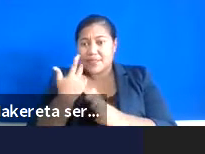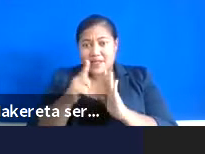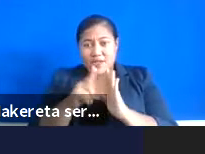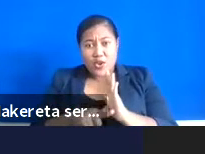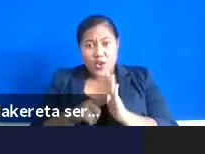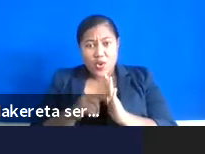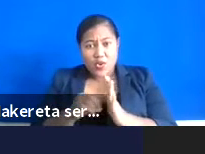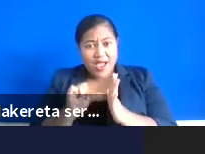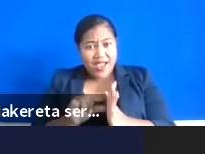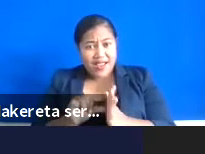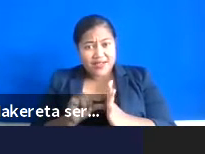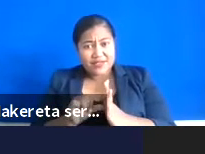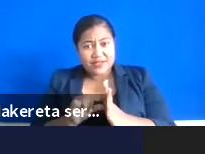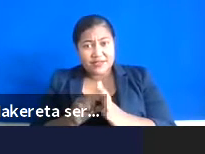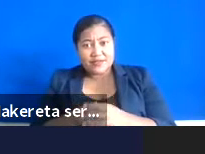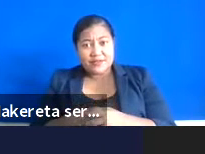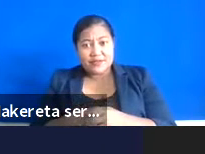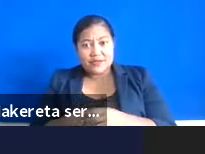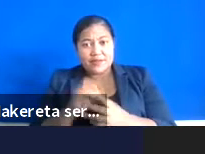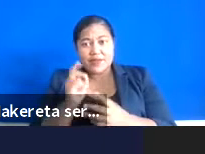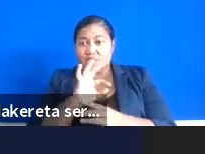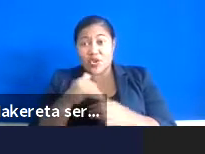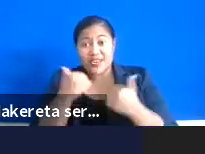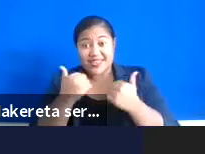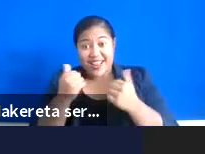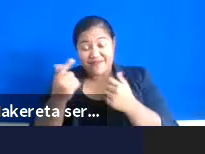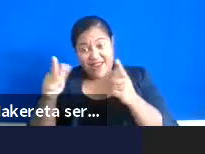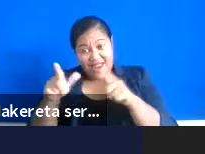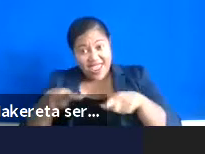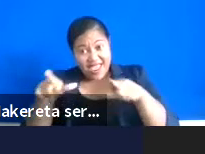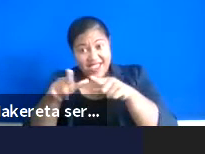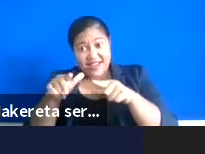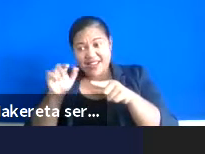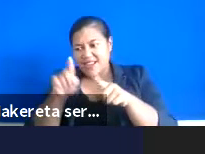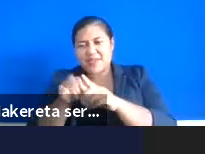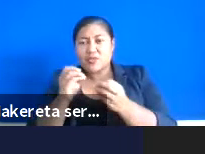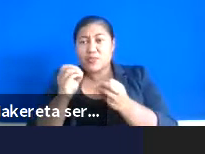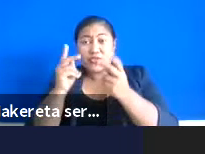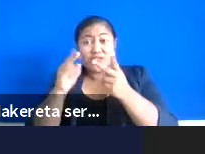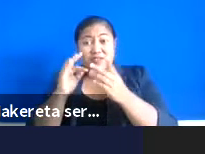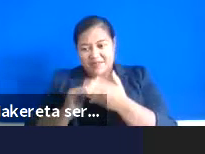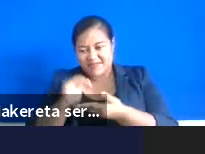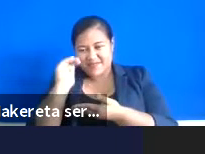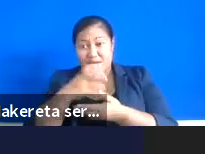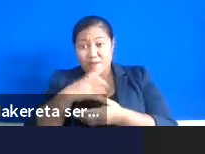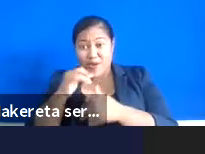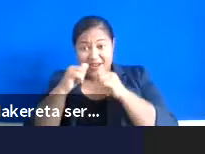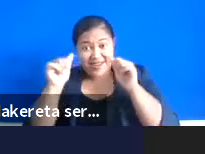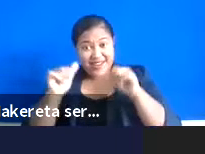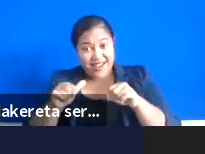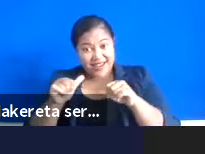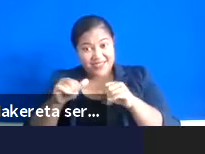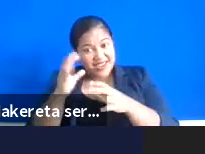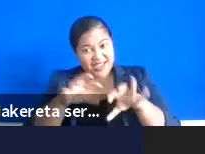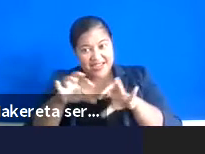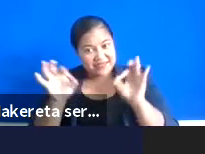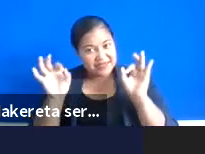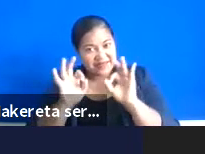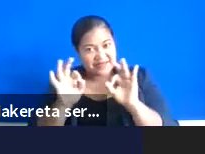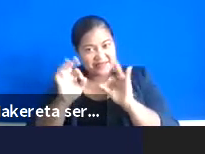found where there's adequate access to land and that means the opportunity for increased agricultural activities so other factors like